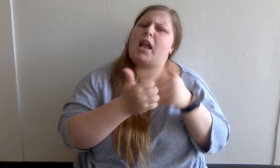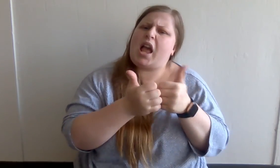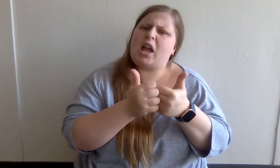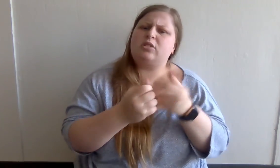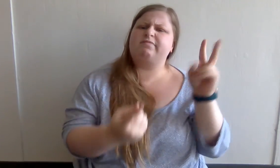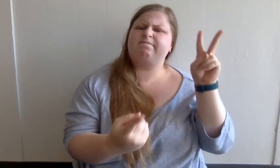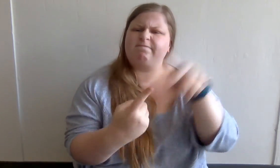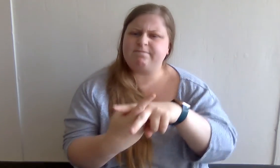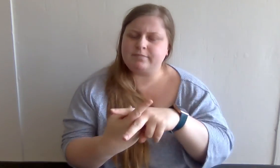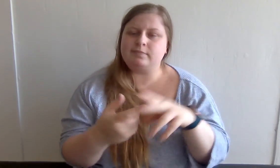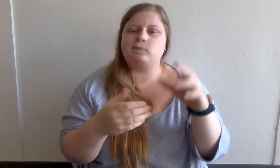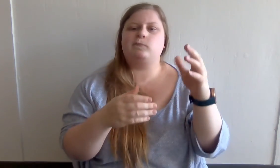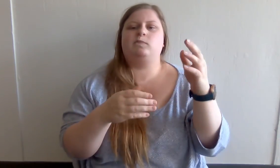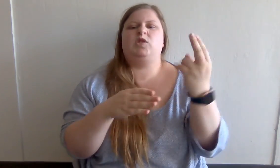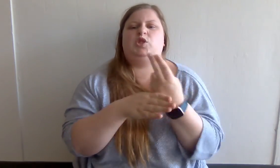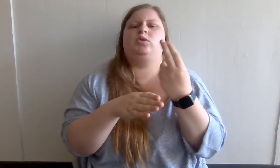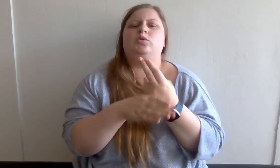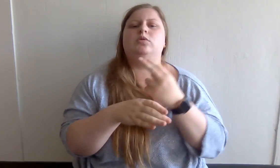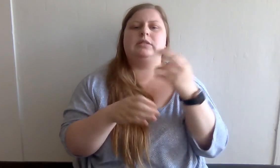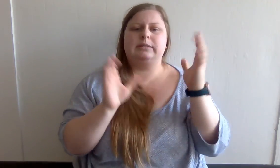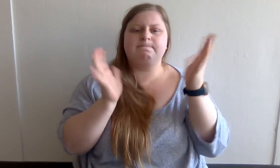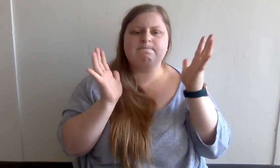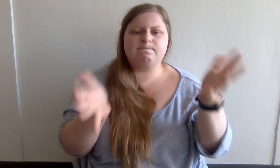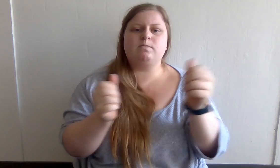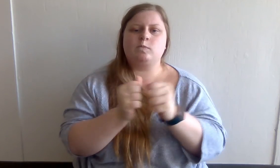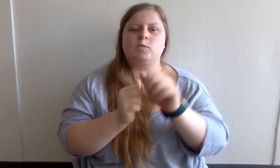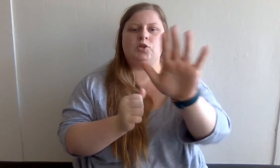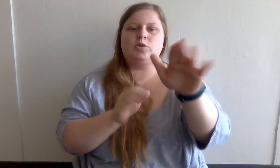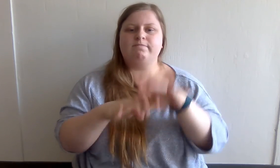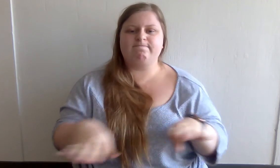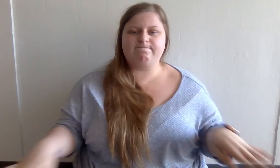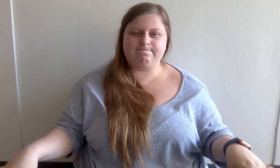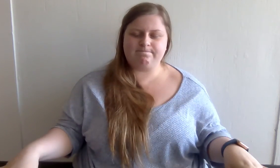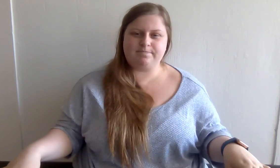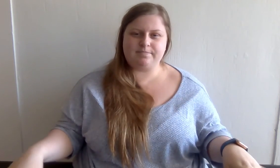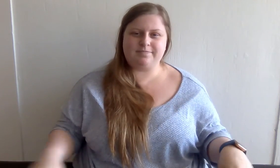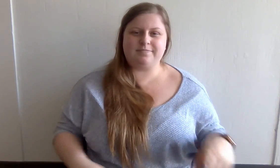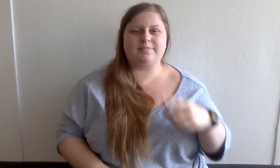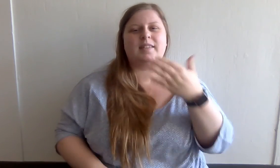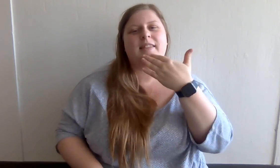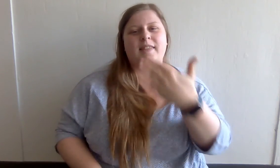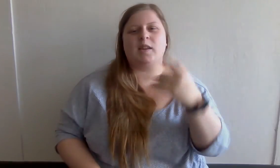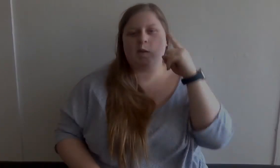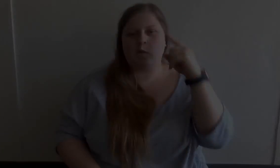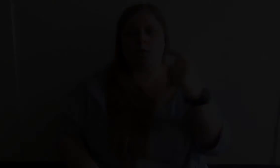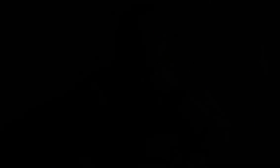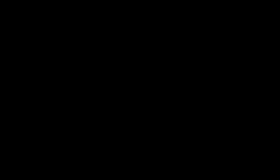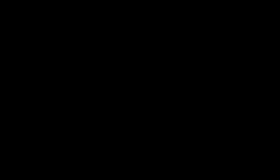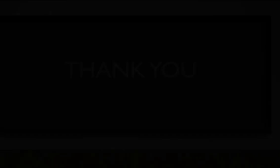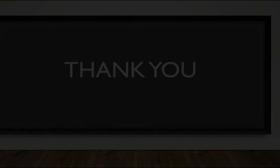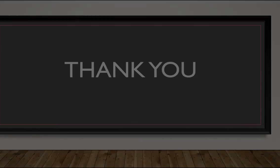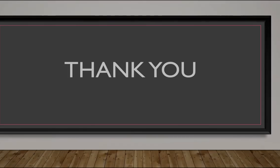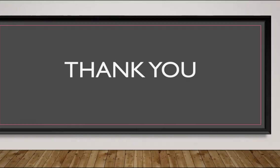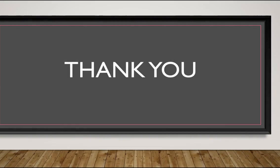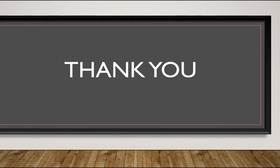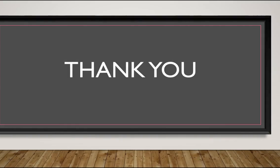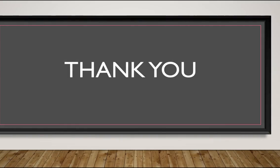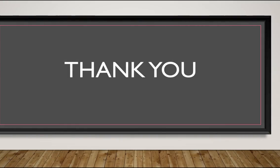in conversations with your child to help their language develop. Thank you for watching.